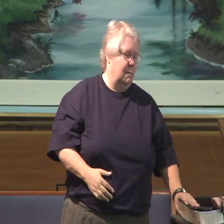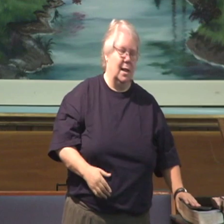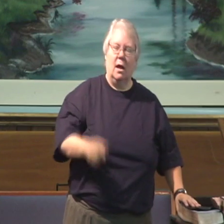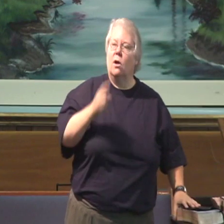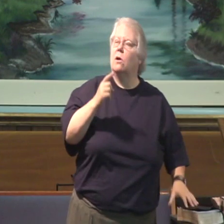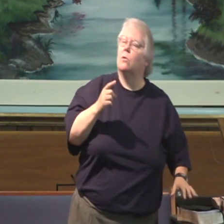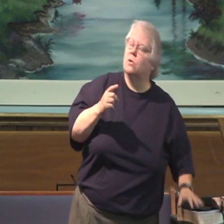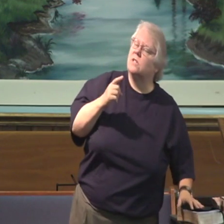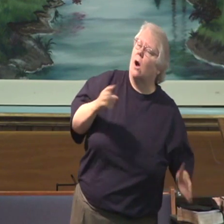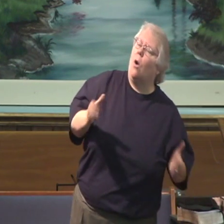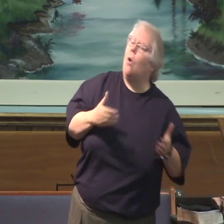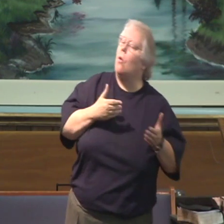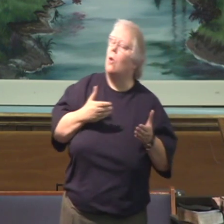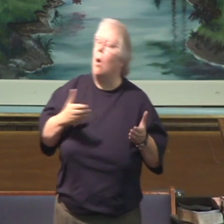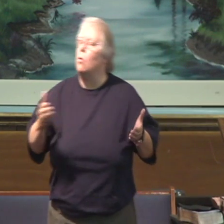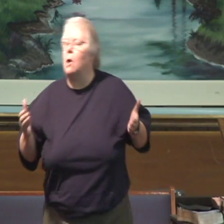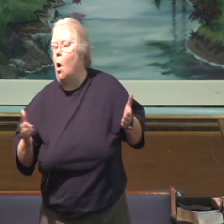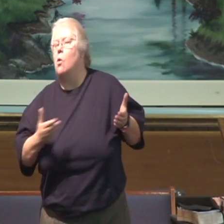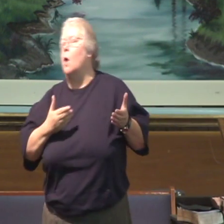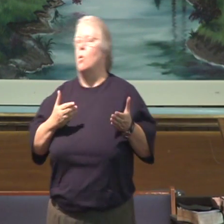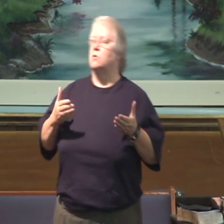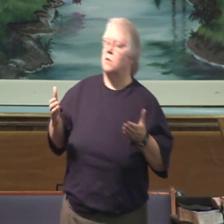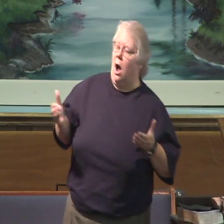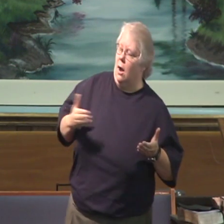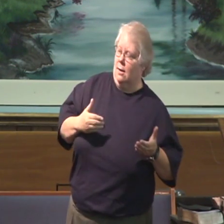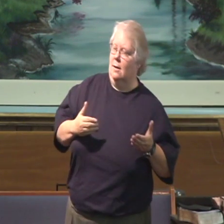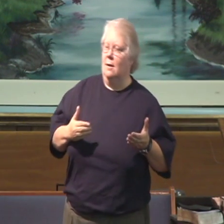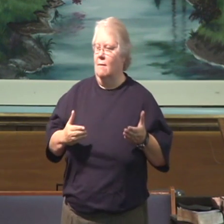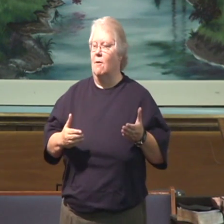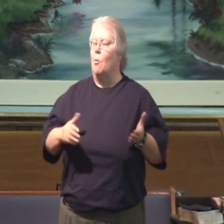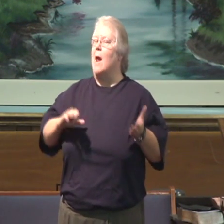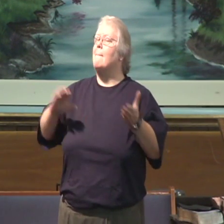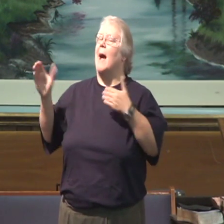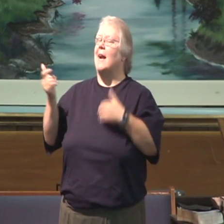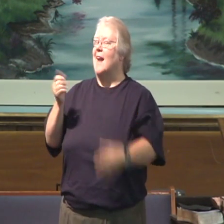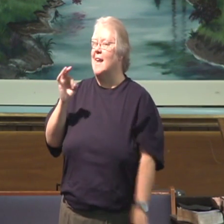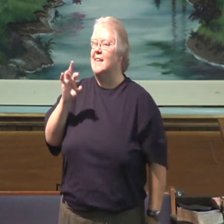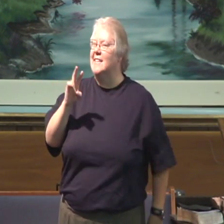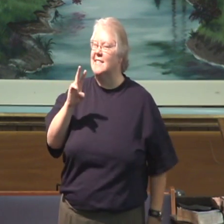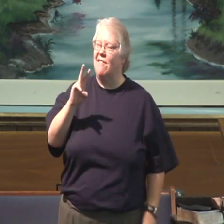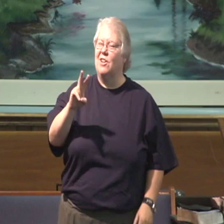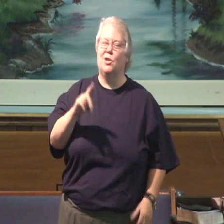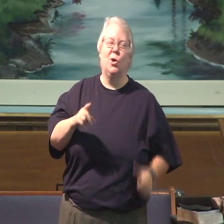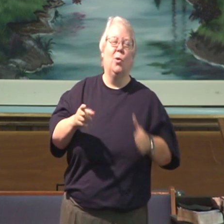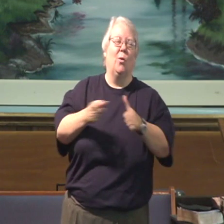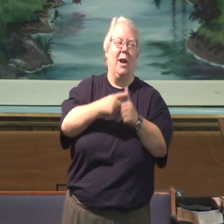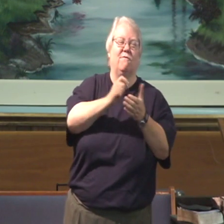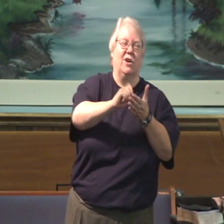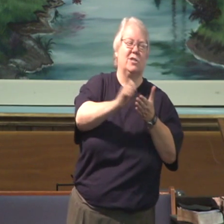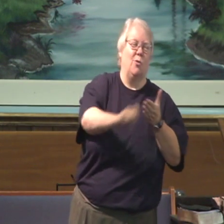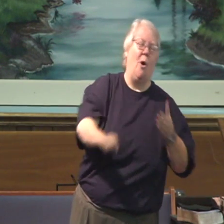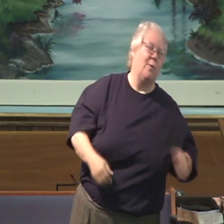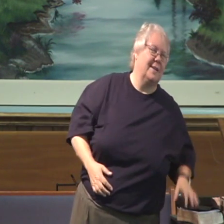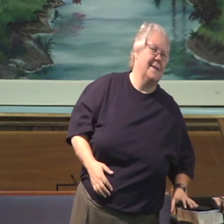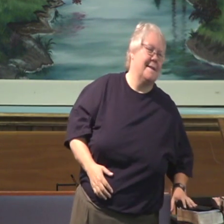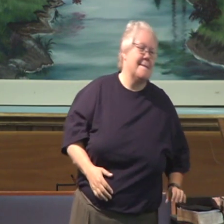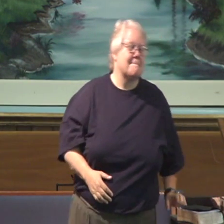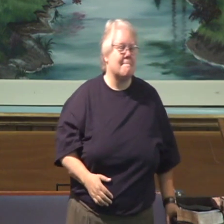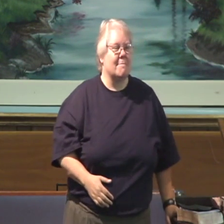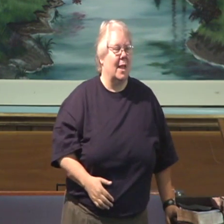And there was an old song from way back, 1972, when it first was.